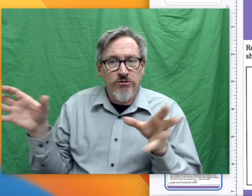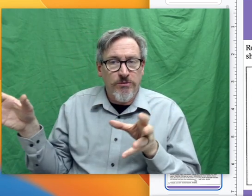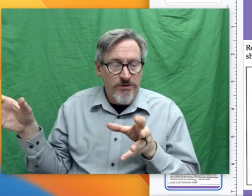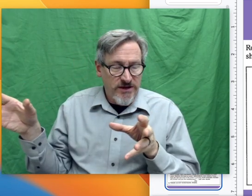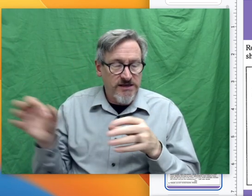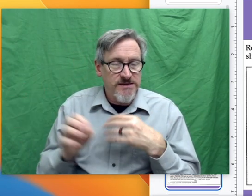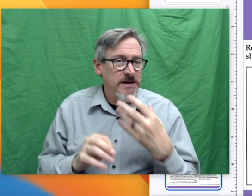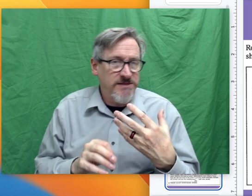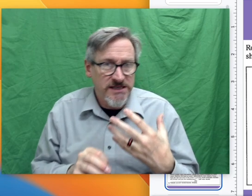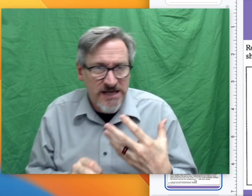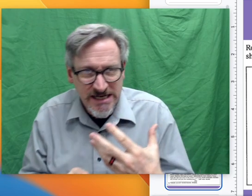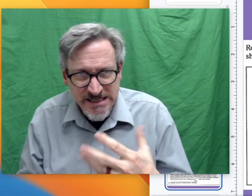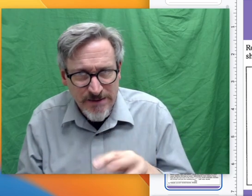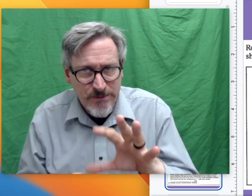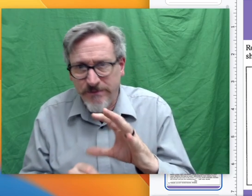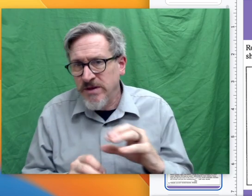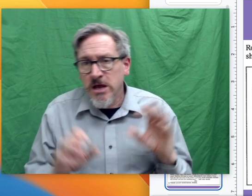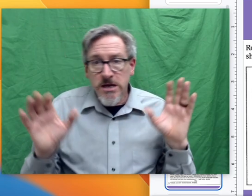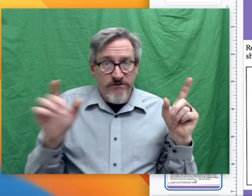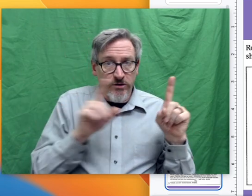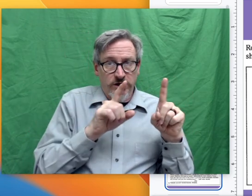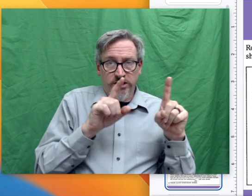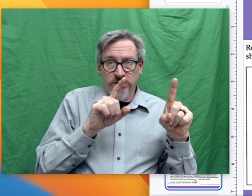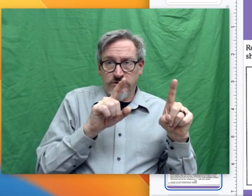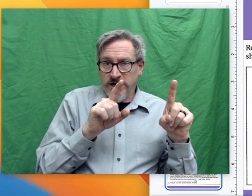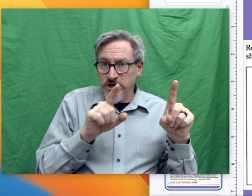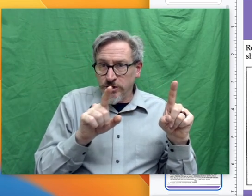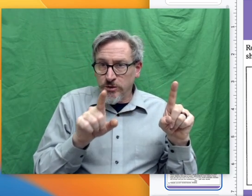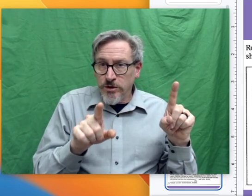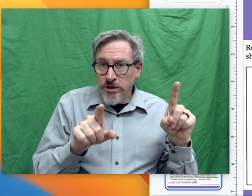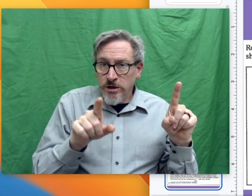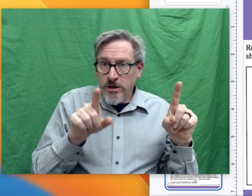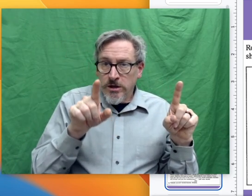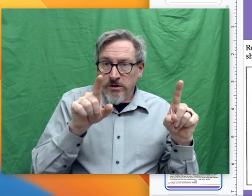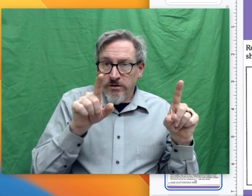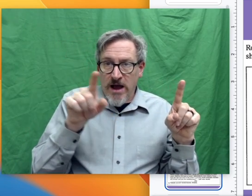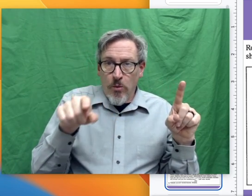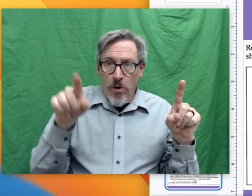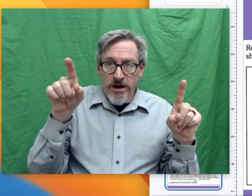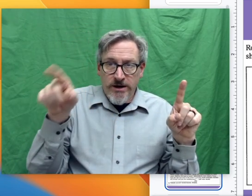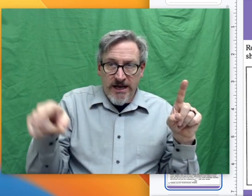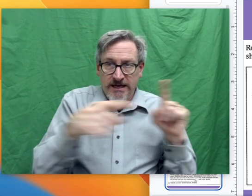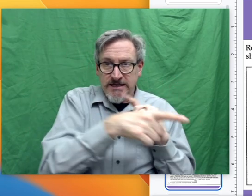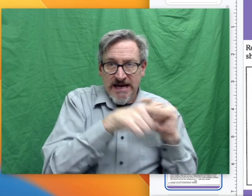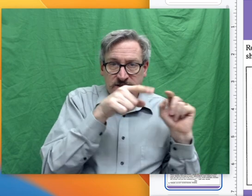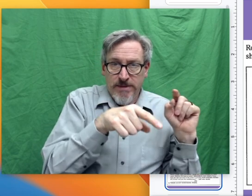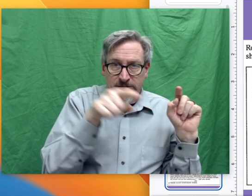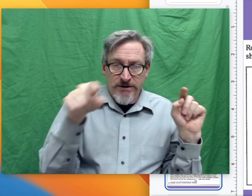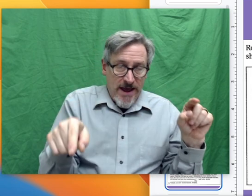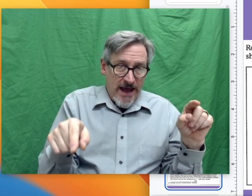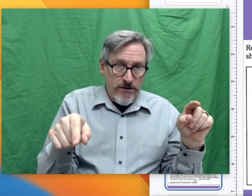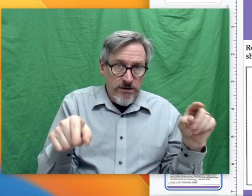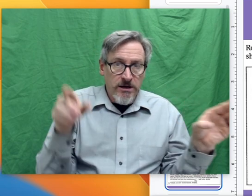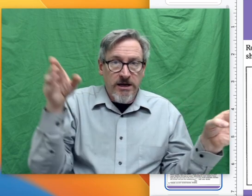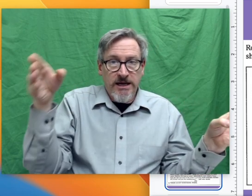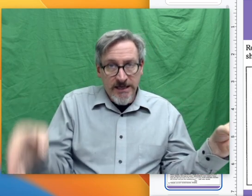group things. Sometimes it's kind of sloppy, but if you look, try to do that one index married